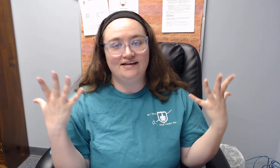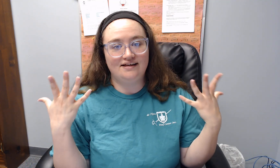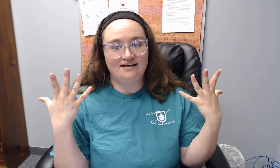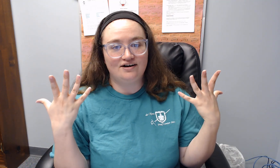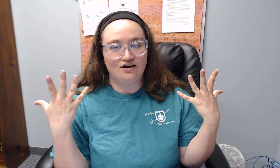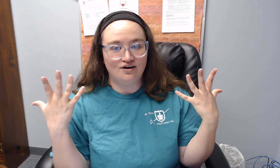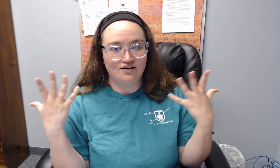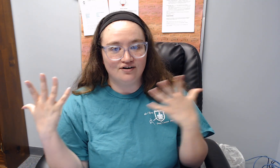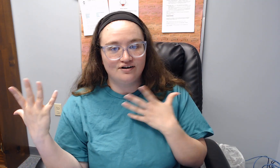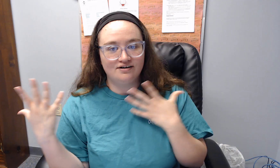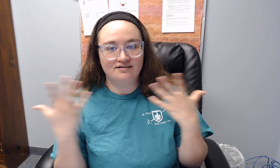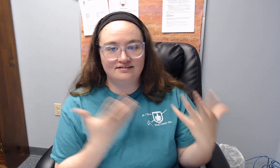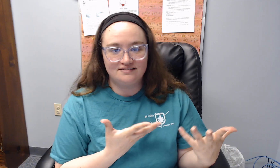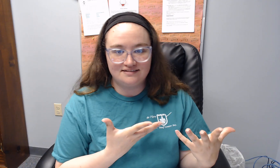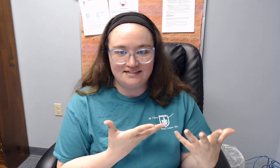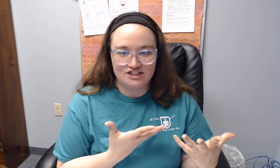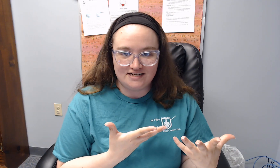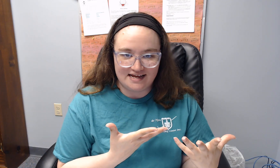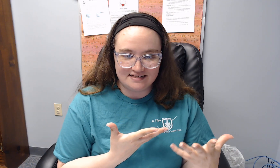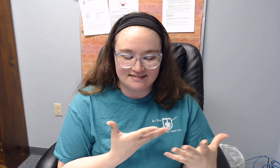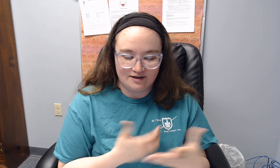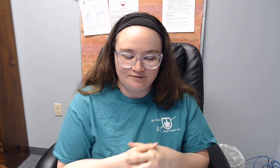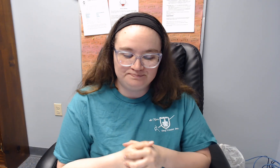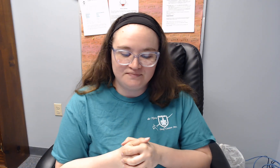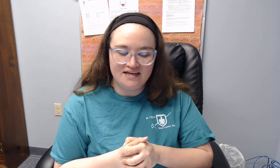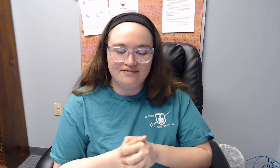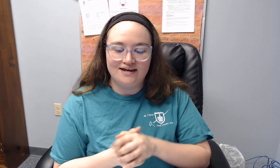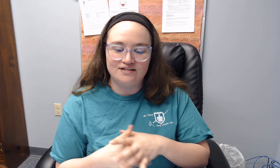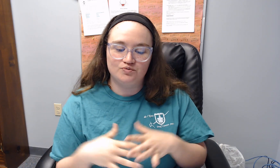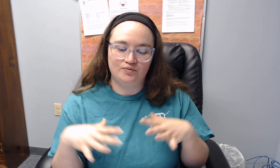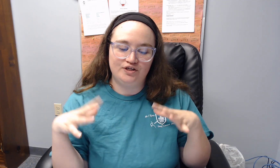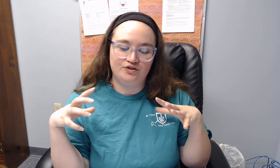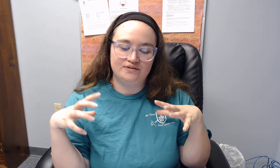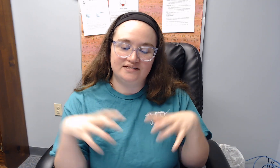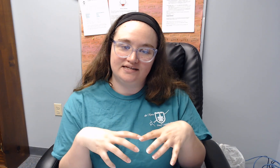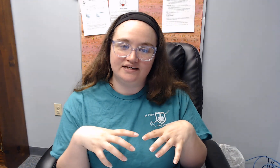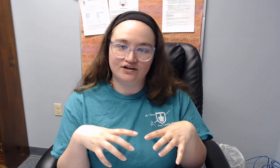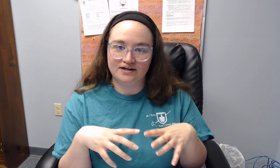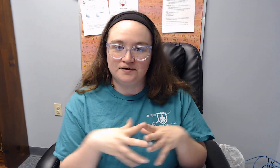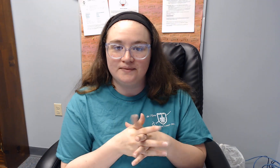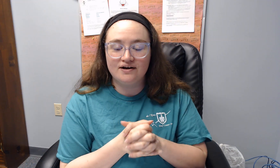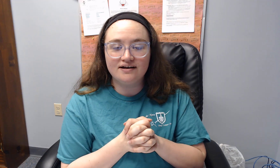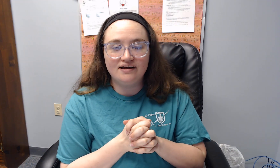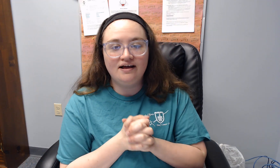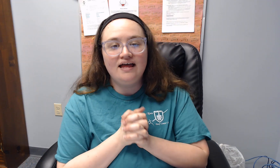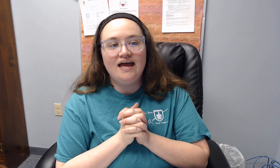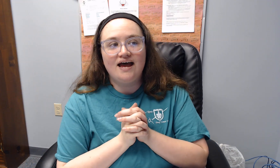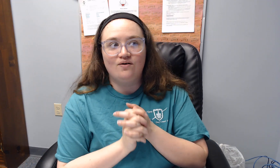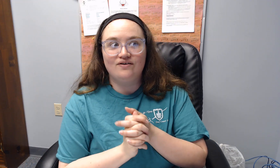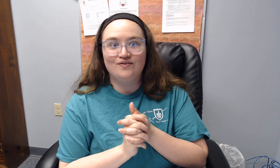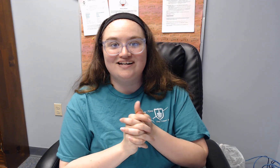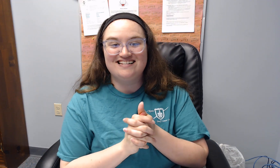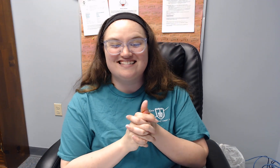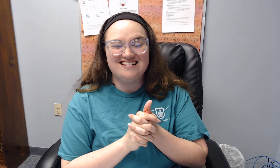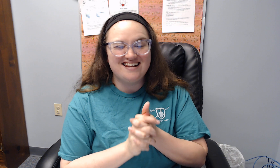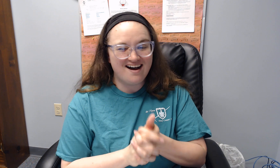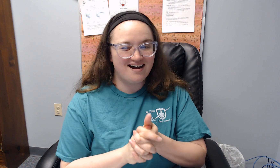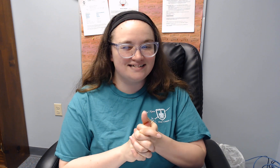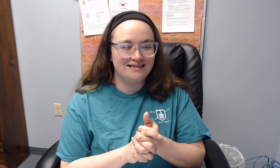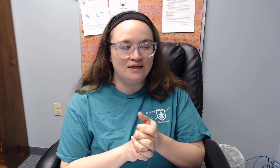We are teaching ASL. That is what we use here in America. However, it is not the